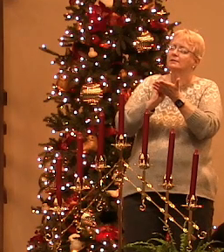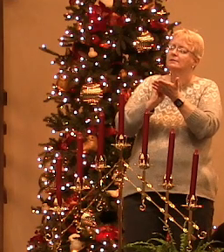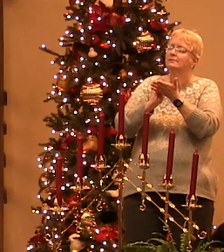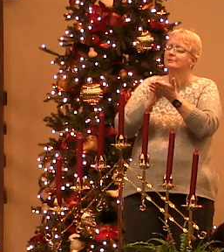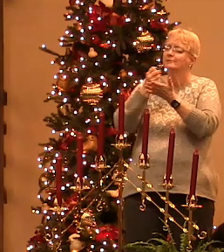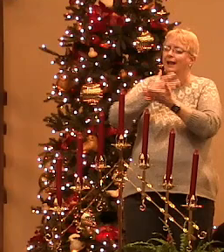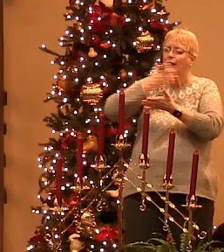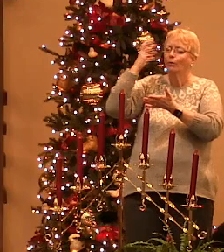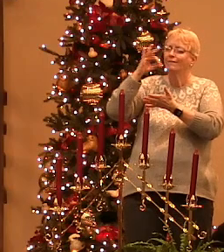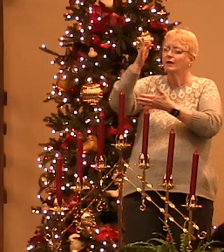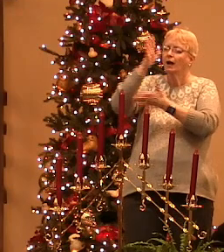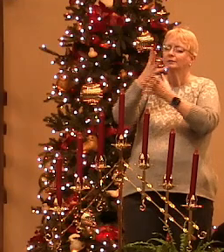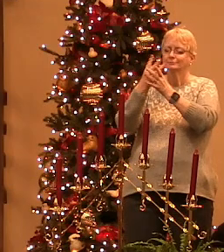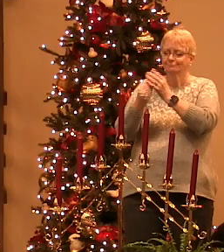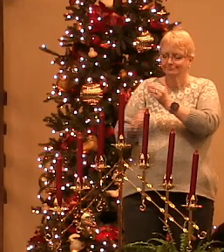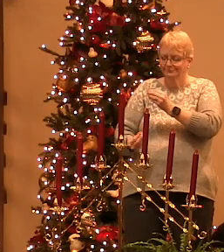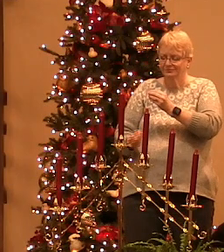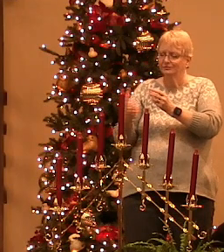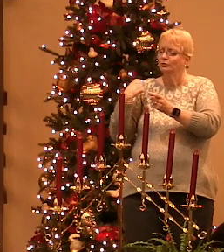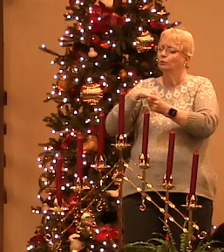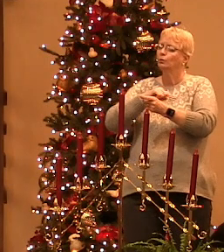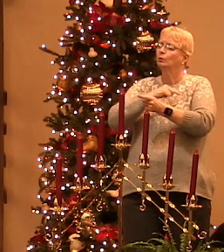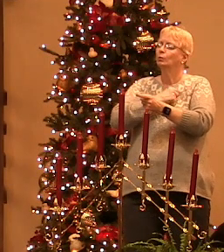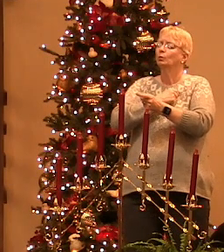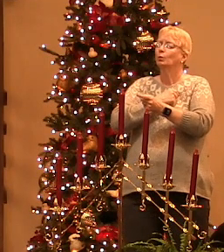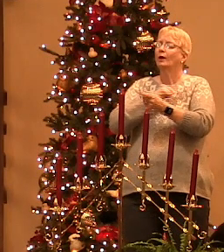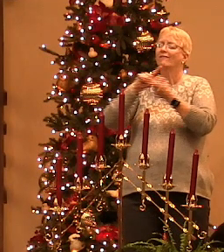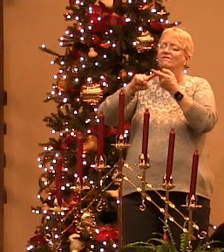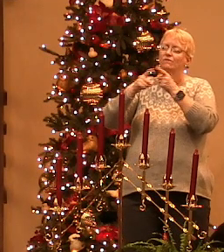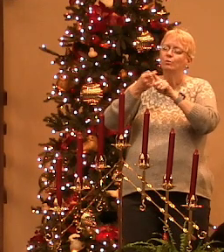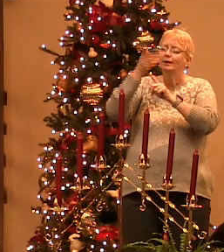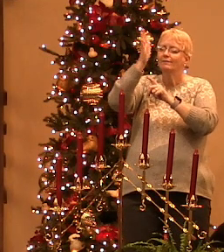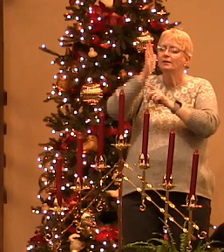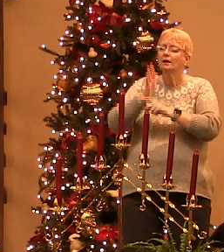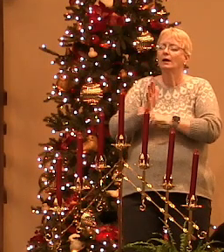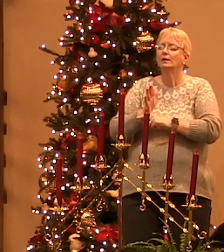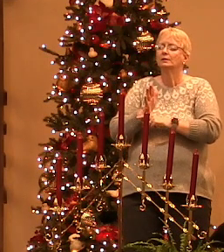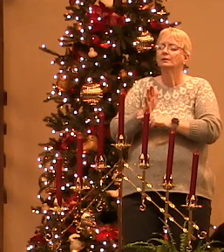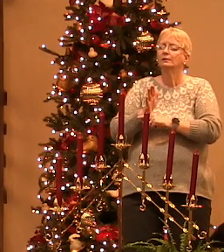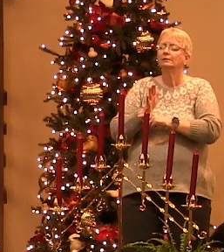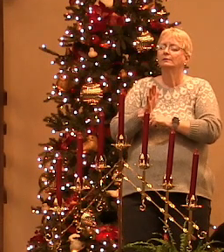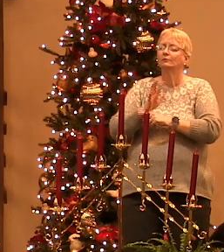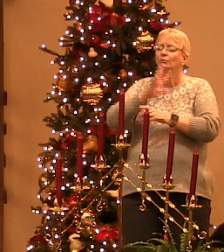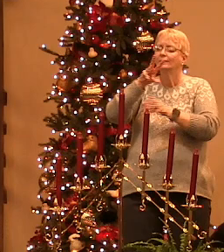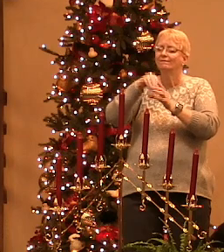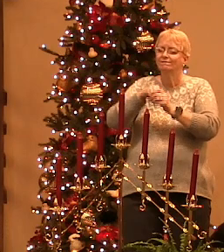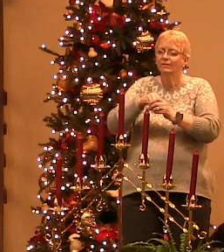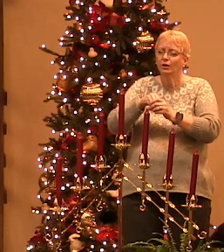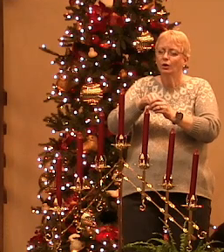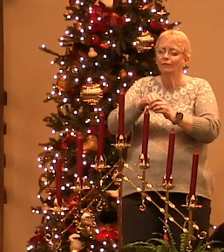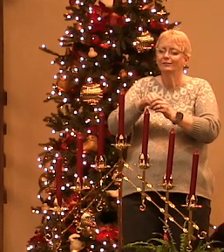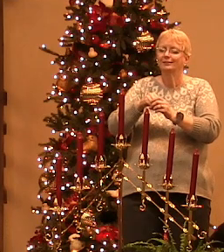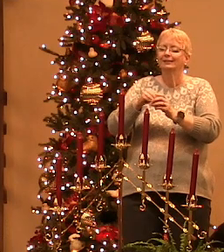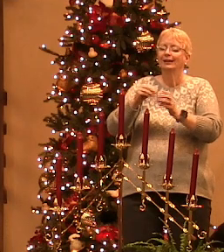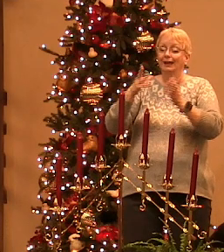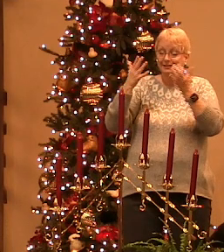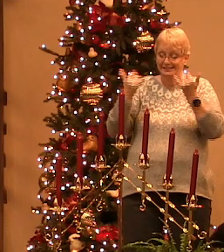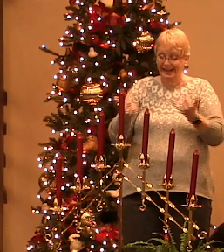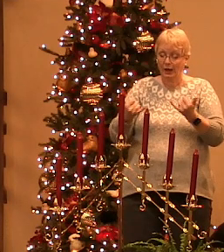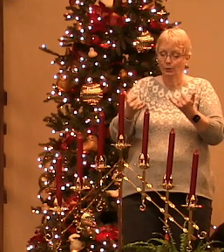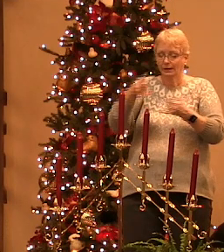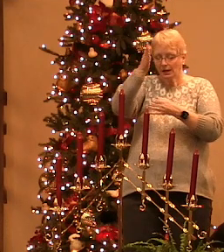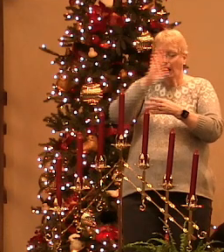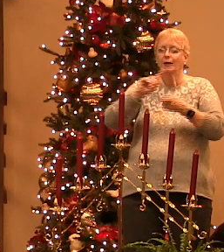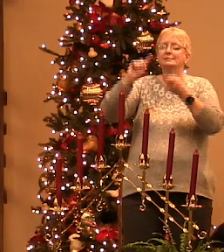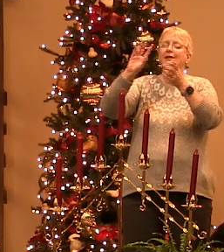of God is removed. We are a friend of God. We are adopted into God's family. We are called sons and daughters